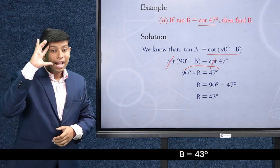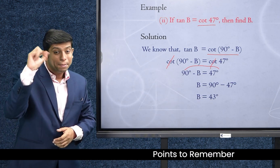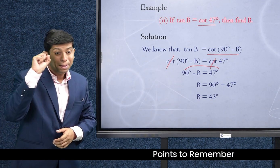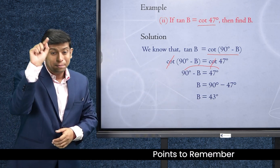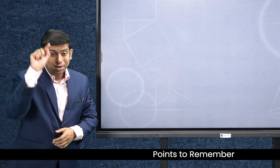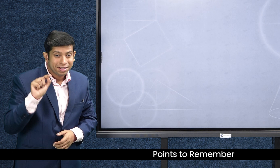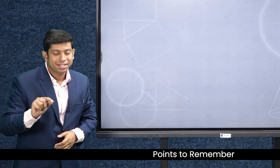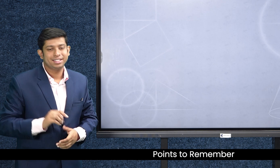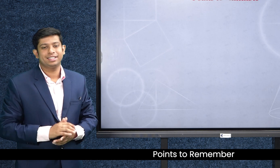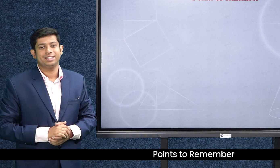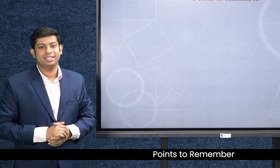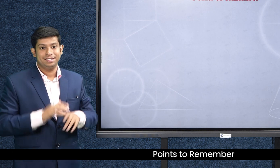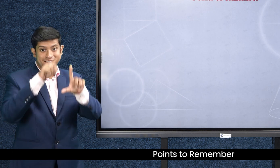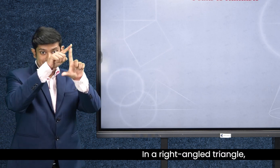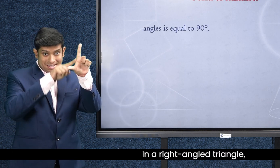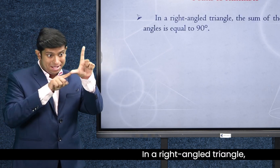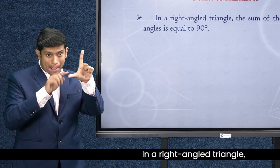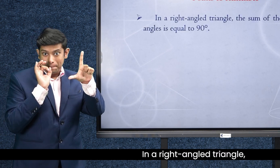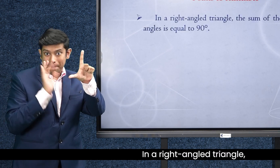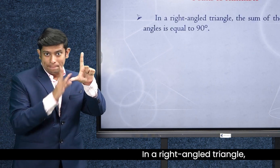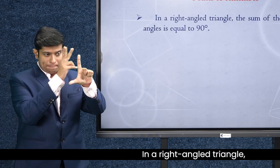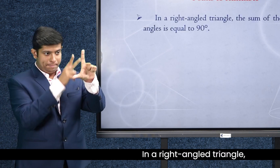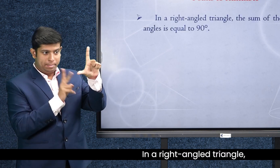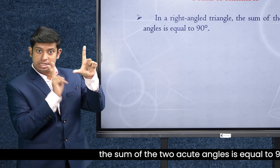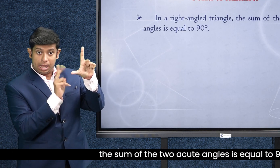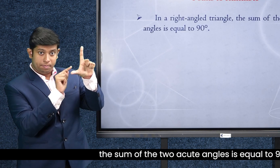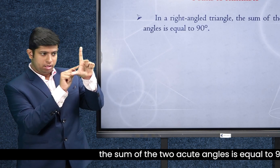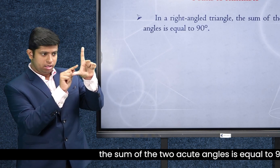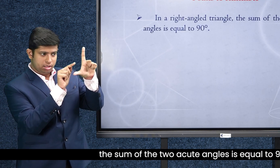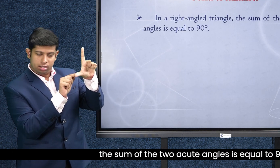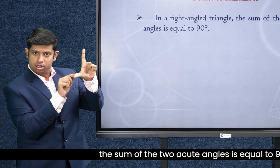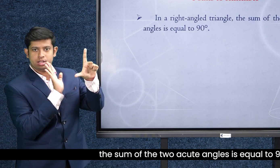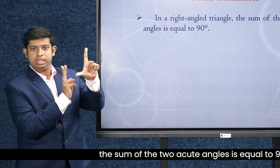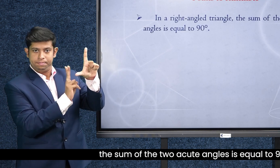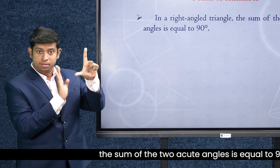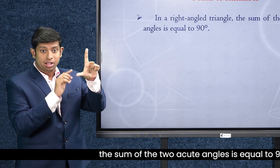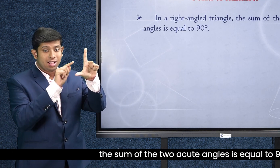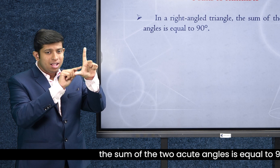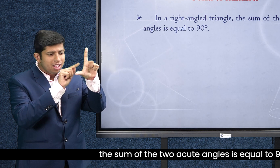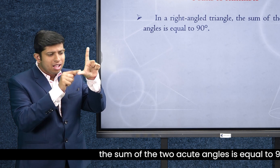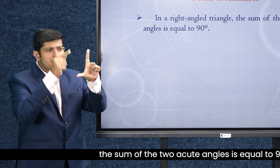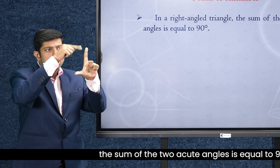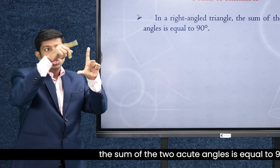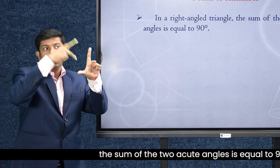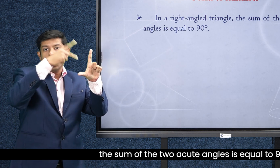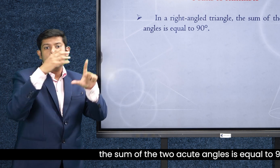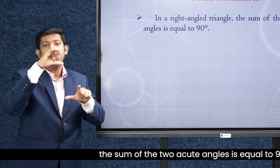Points to remember: in a right angle triangle, the sum of the two acute angles is equal to 90 degrees.